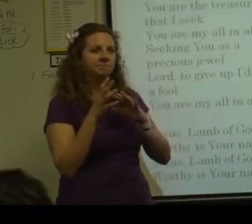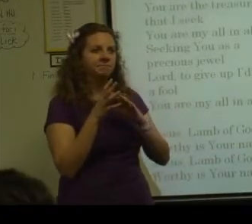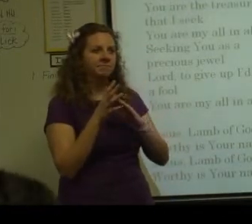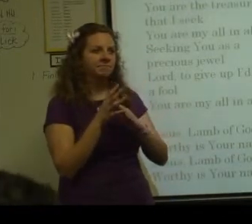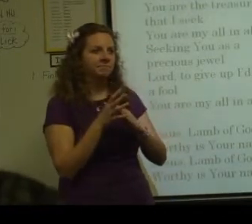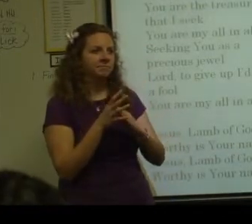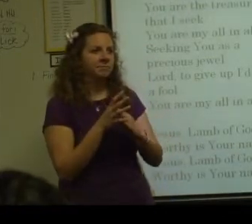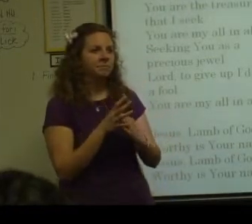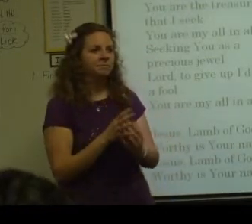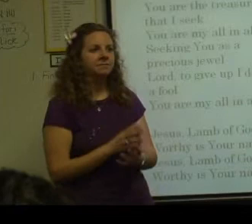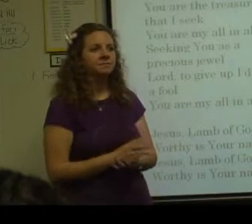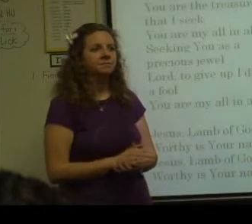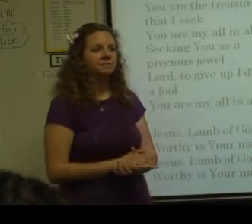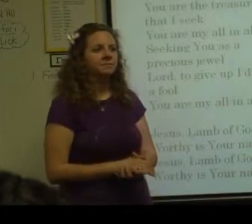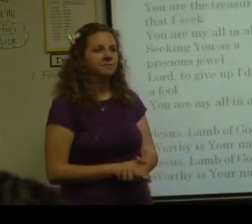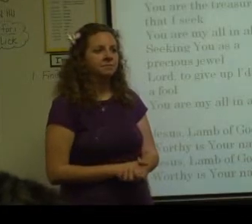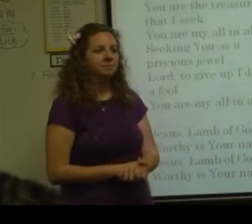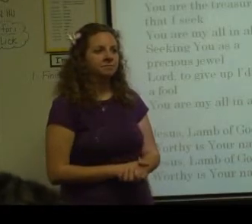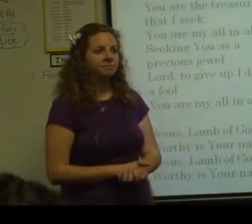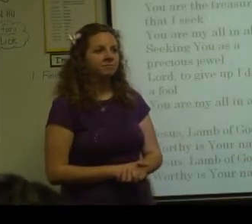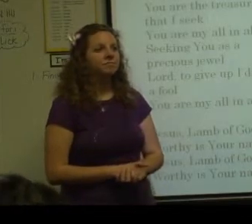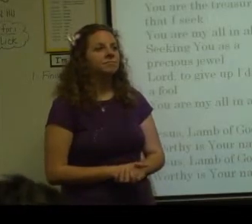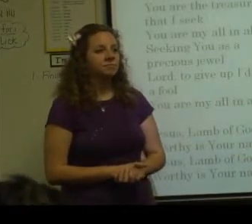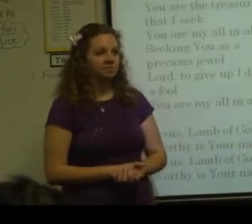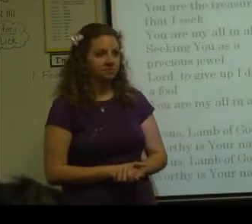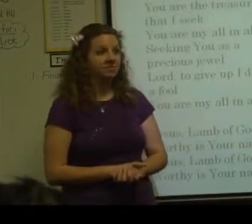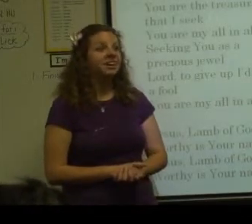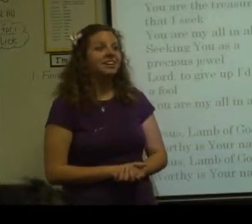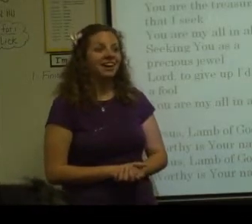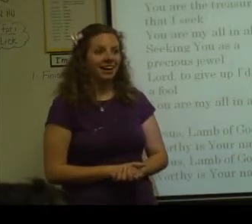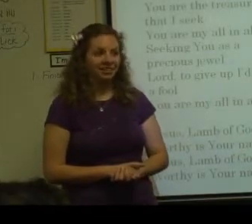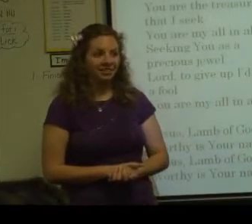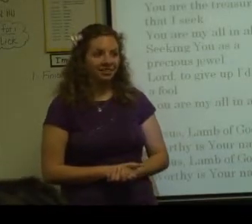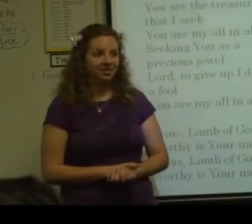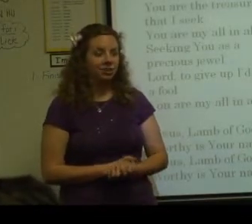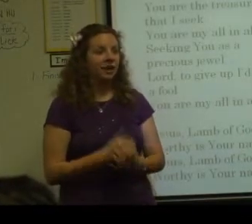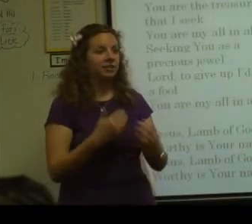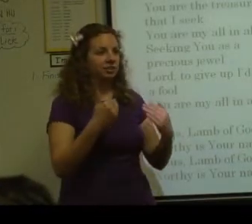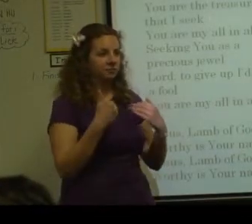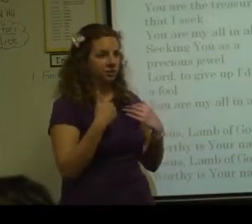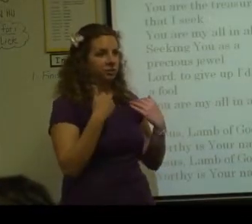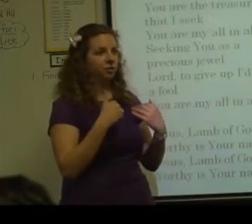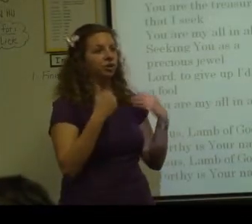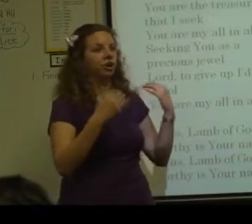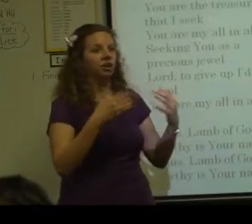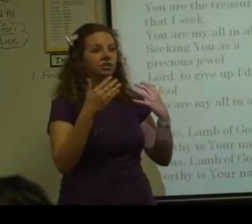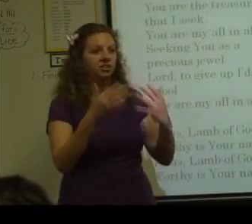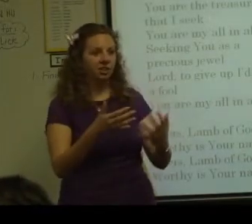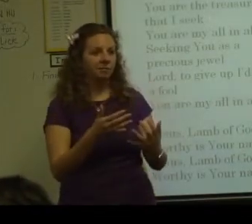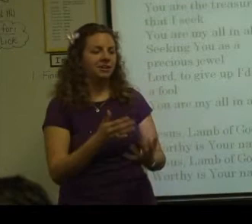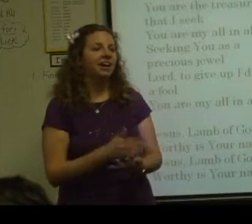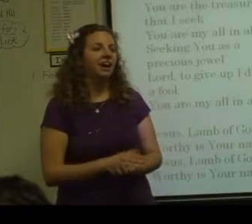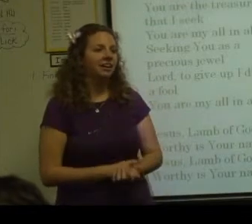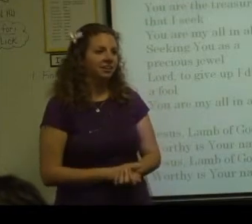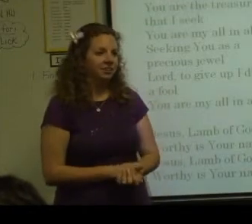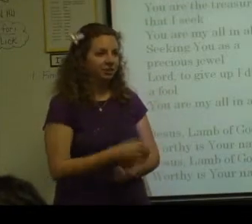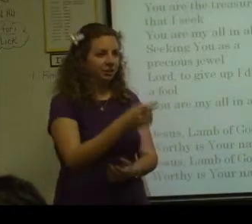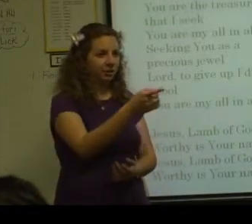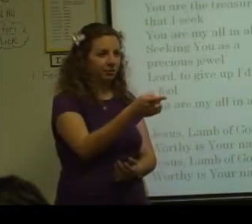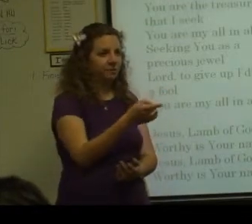because in a true fall, yeah. you do Then you have, like, the sin, physical, your and heart then you feel stopping, the yeah. loss. And So-